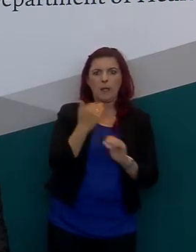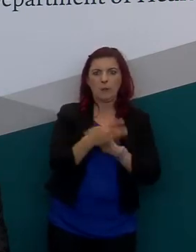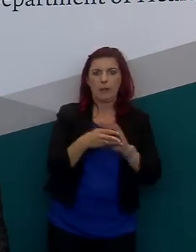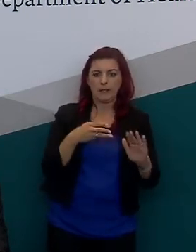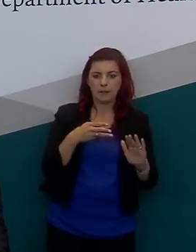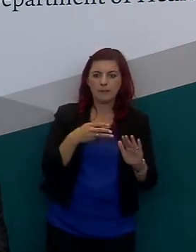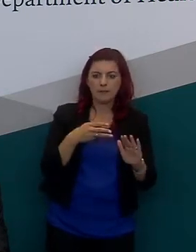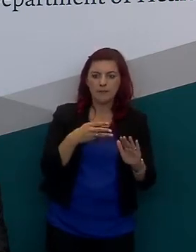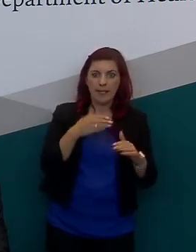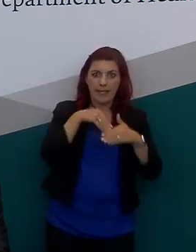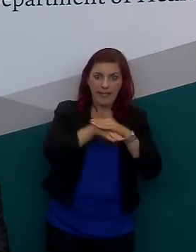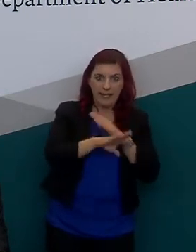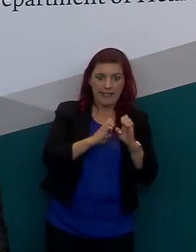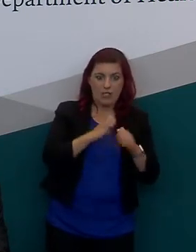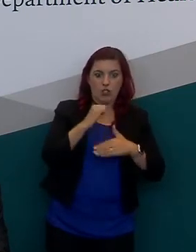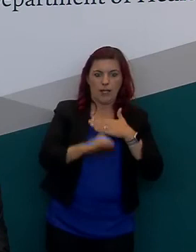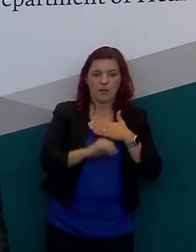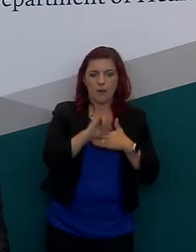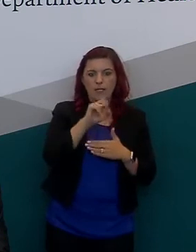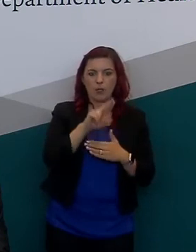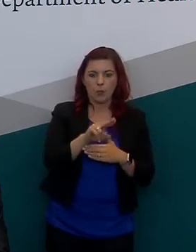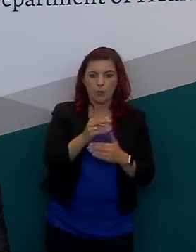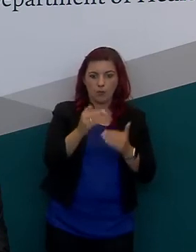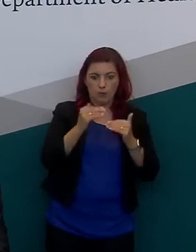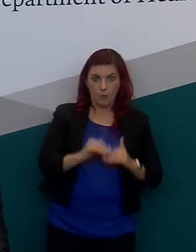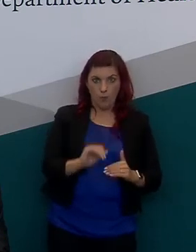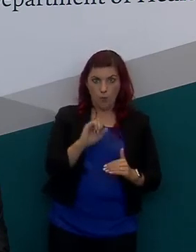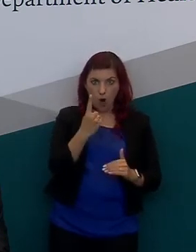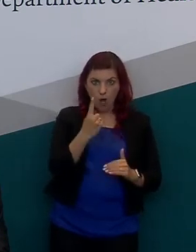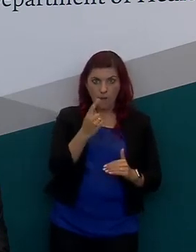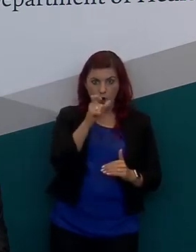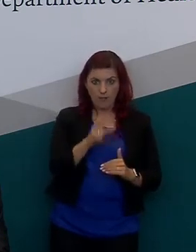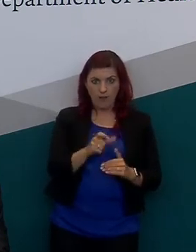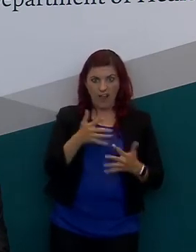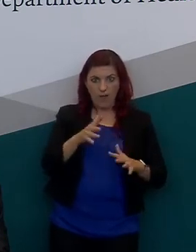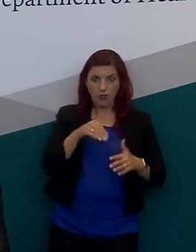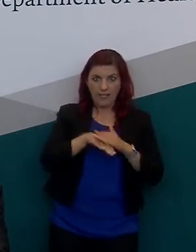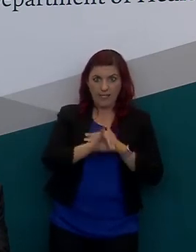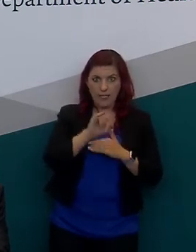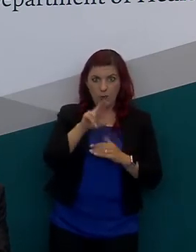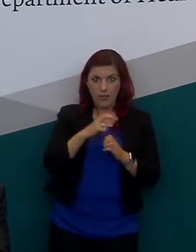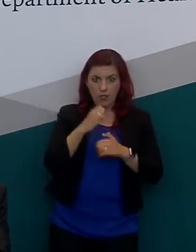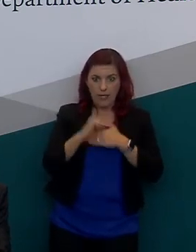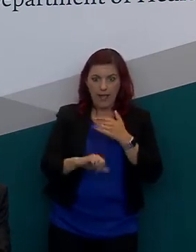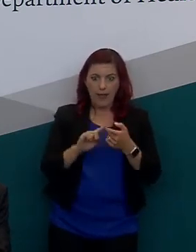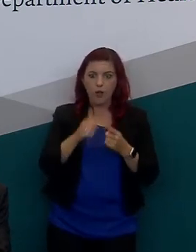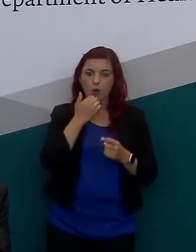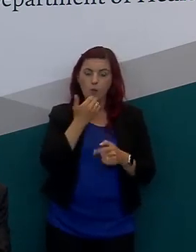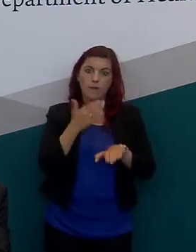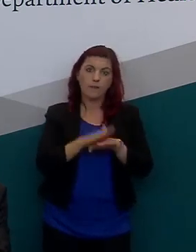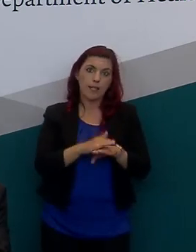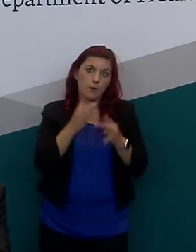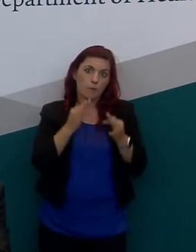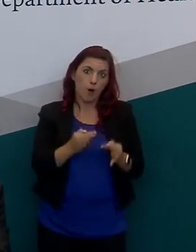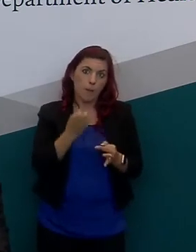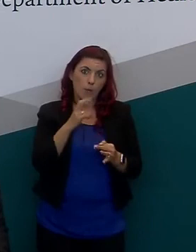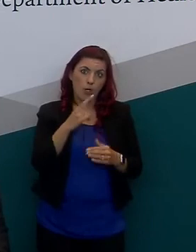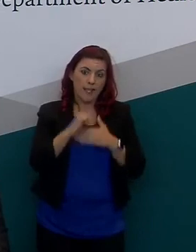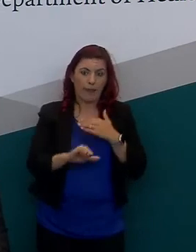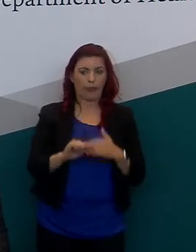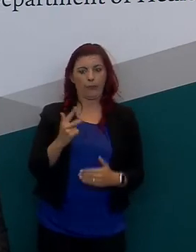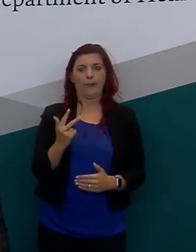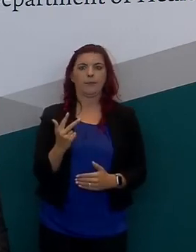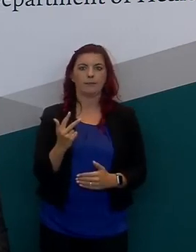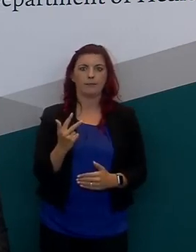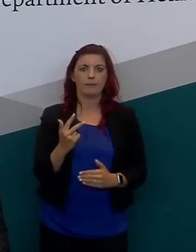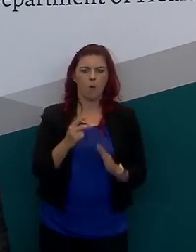week. Admissions per day down to 1 on average, and the number of deaths confirmed per day down to 1. With